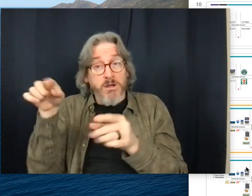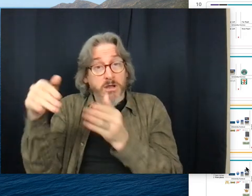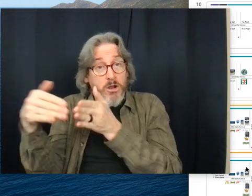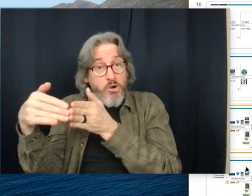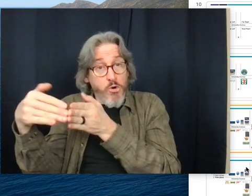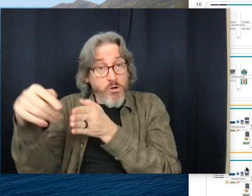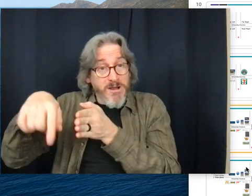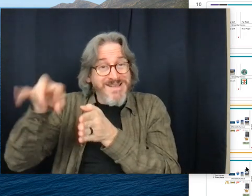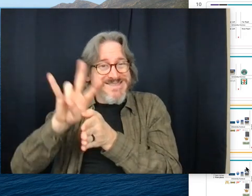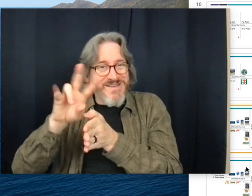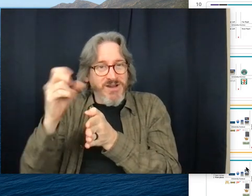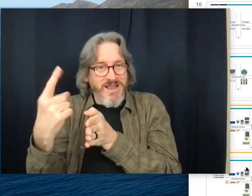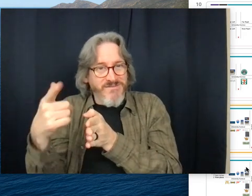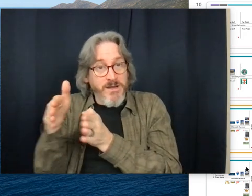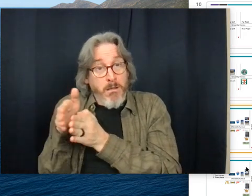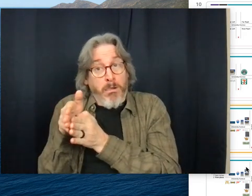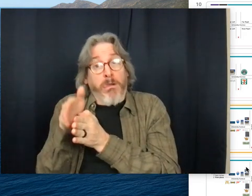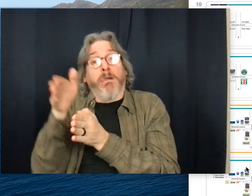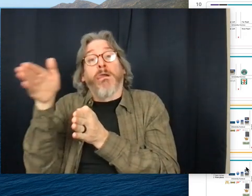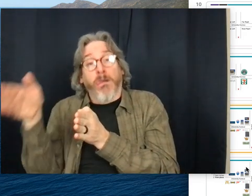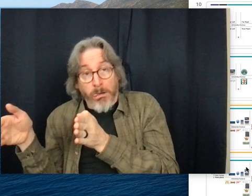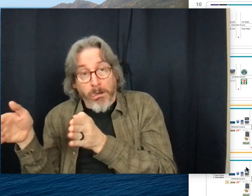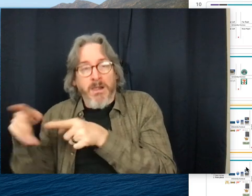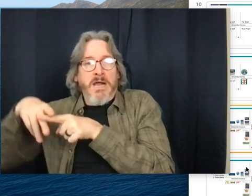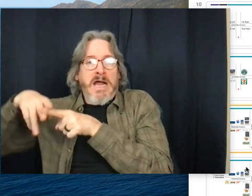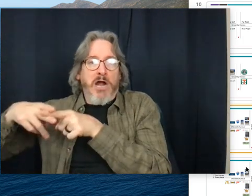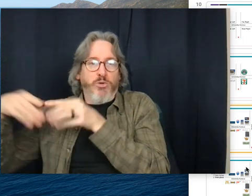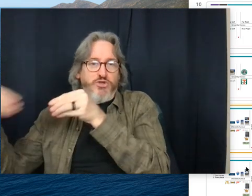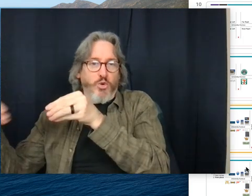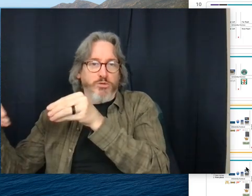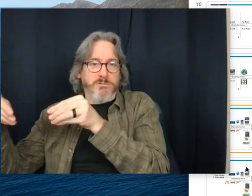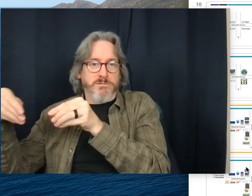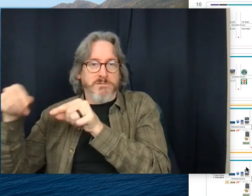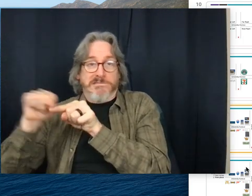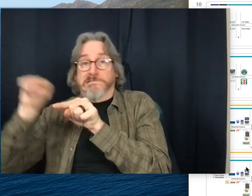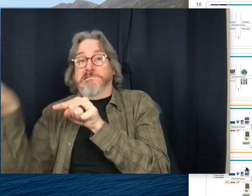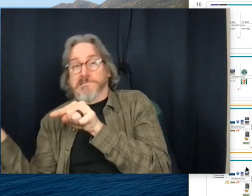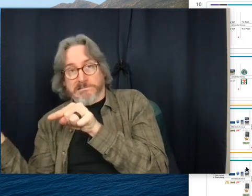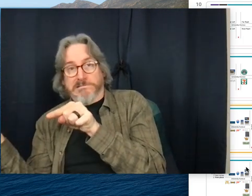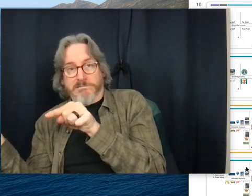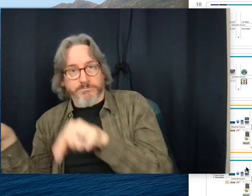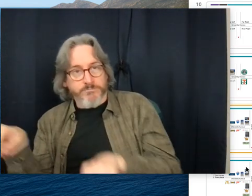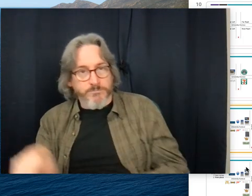corner 7-Eleven store.